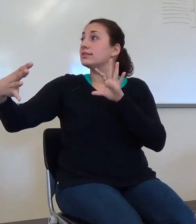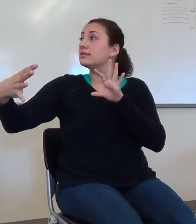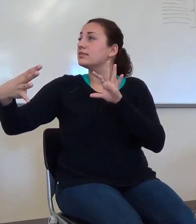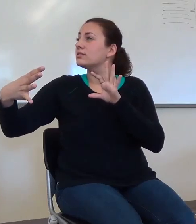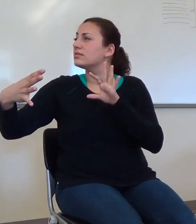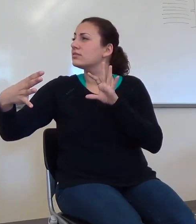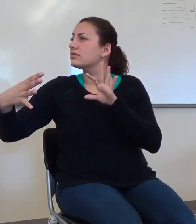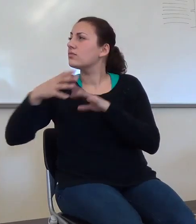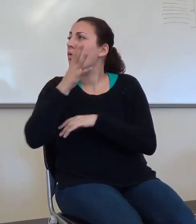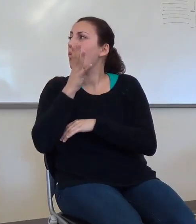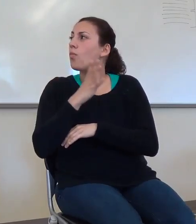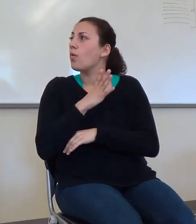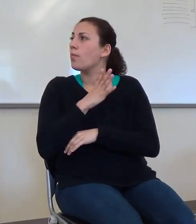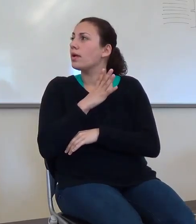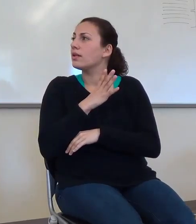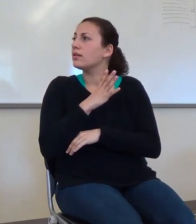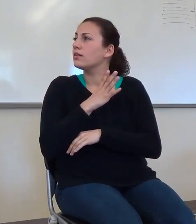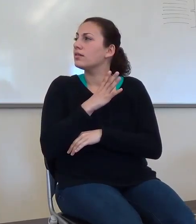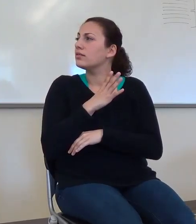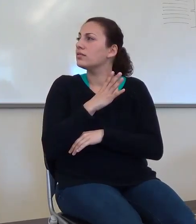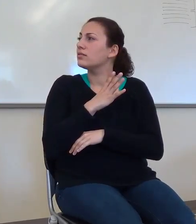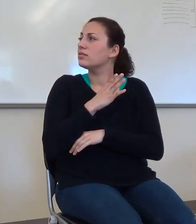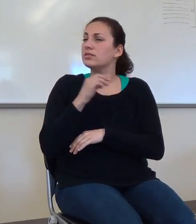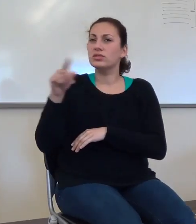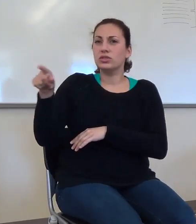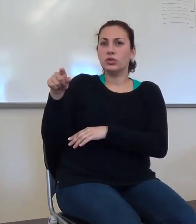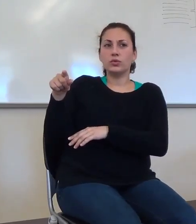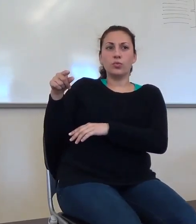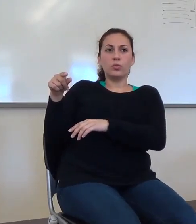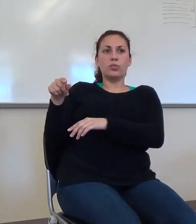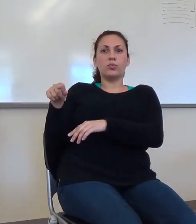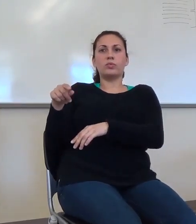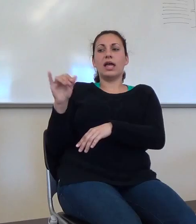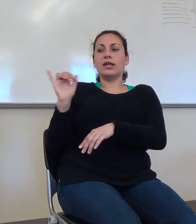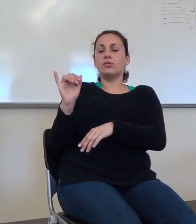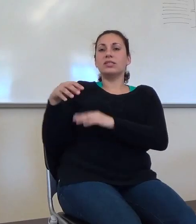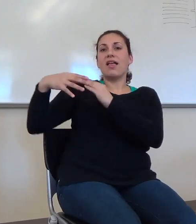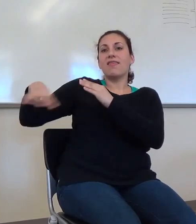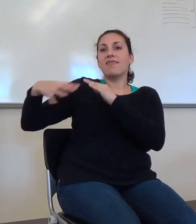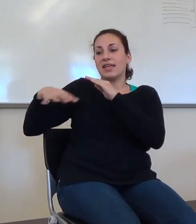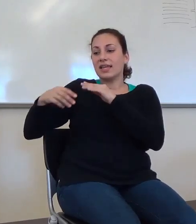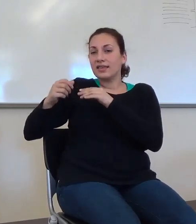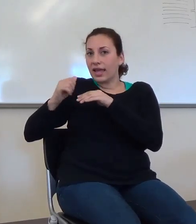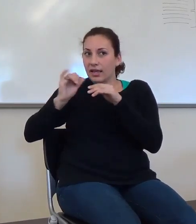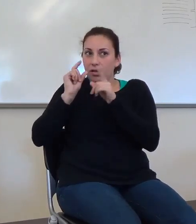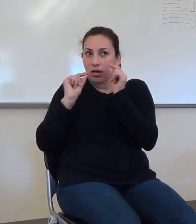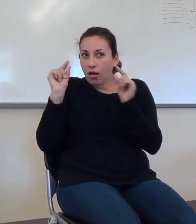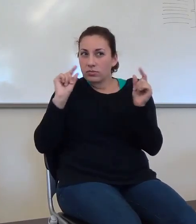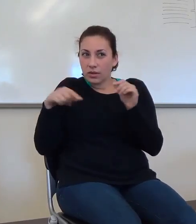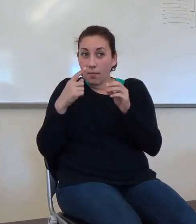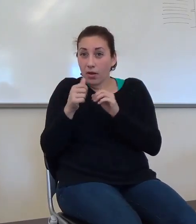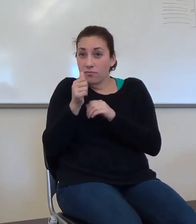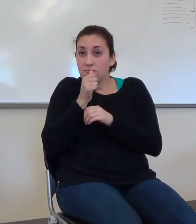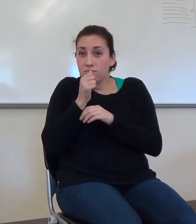She had been convicted of leaking secret information because she sent newspaper clippings to her husband